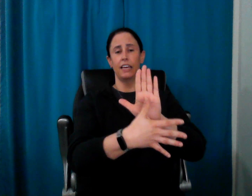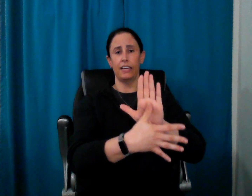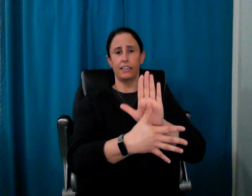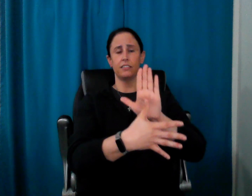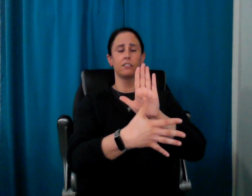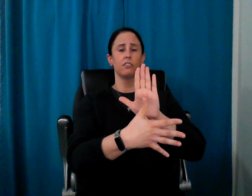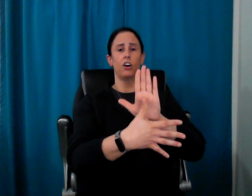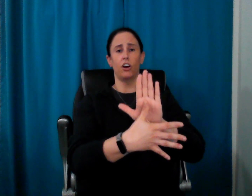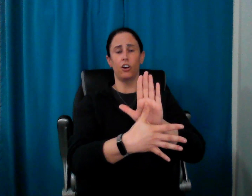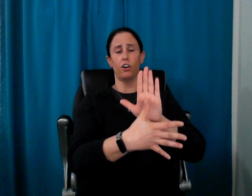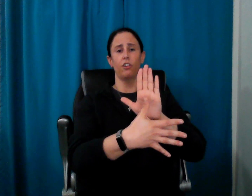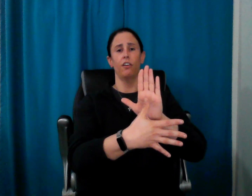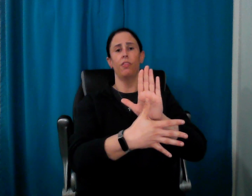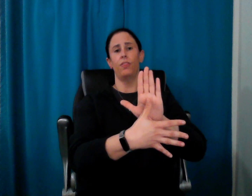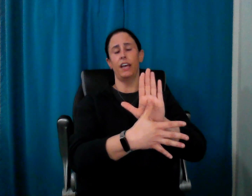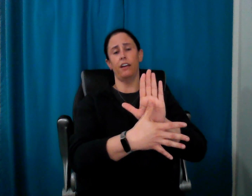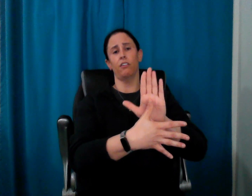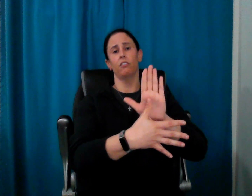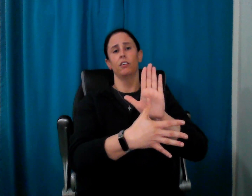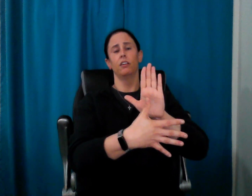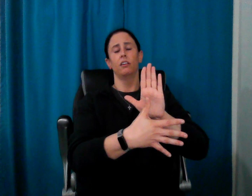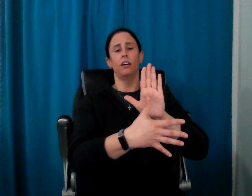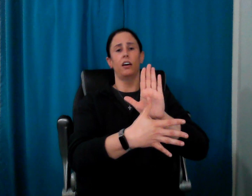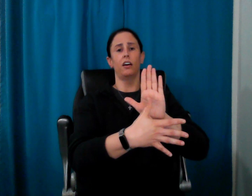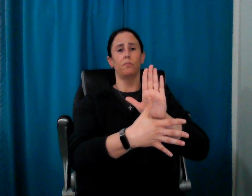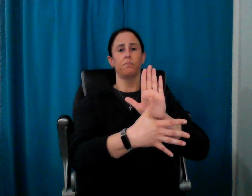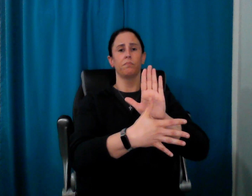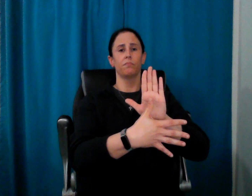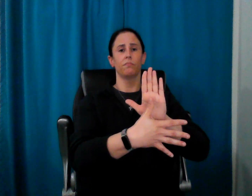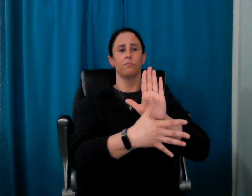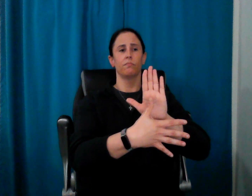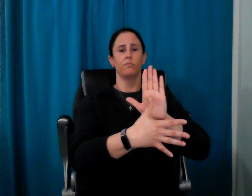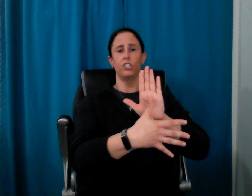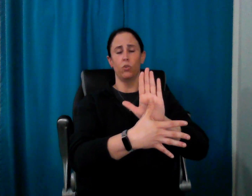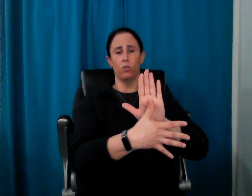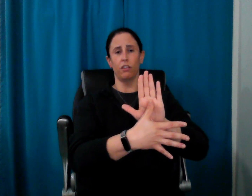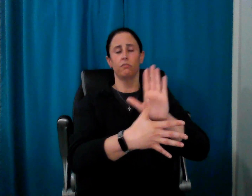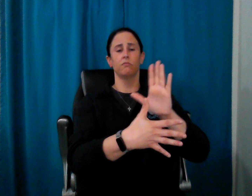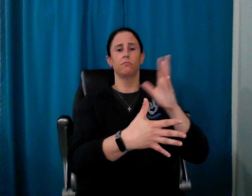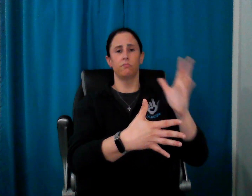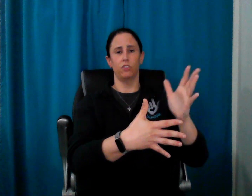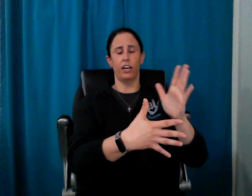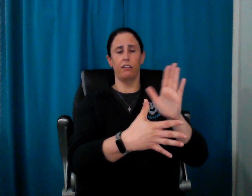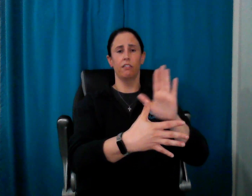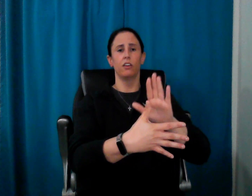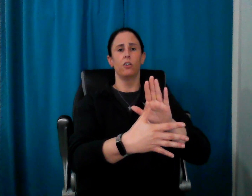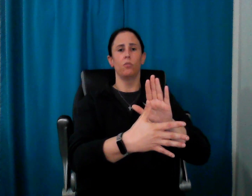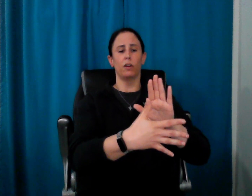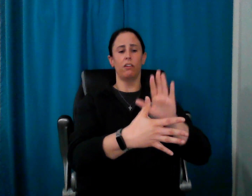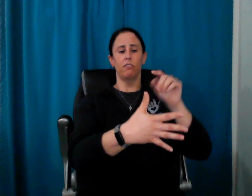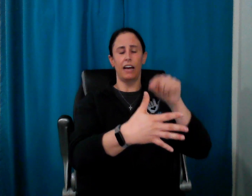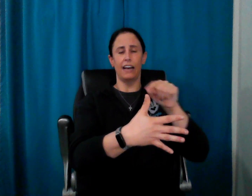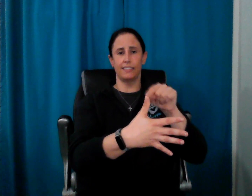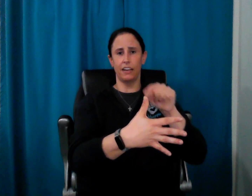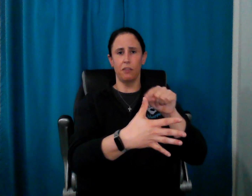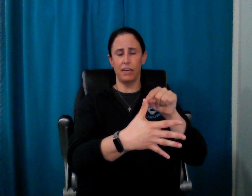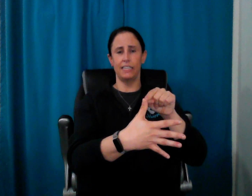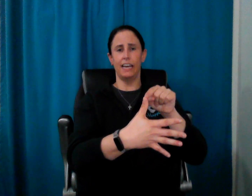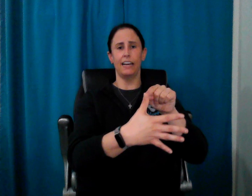his, her, their, your. Okay. Well, I set up my dad